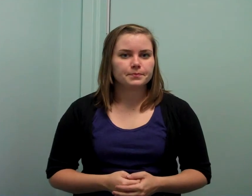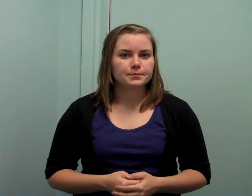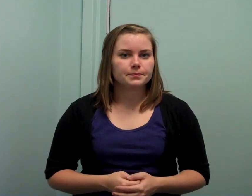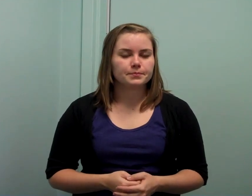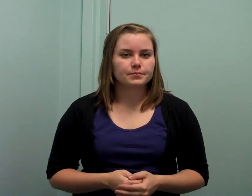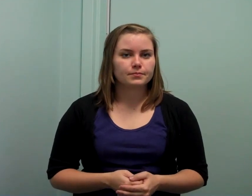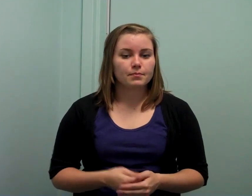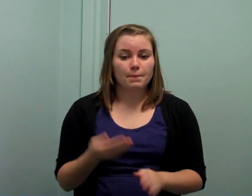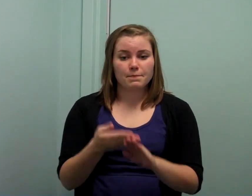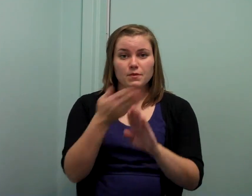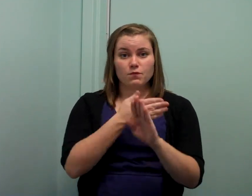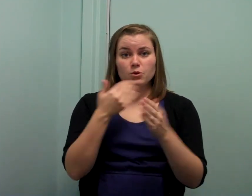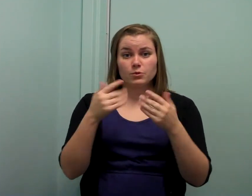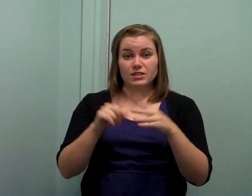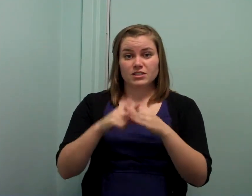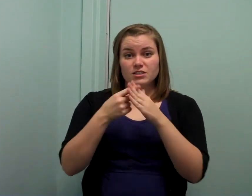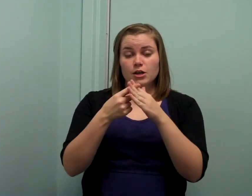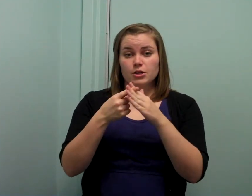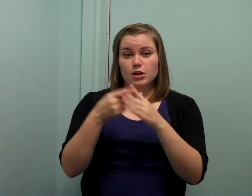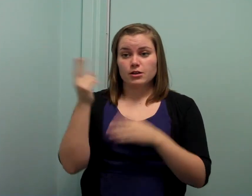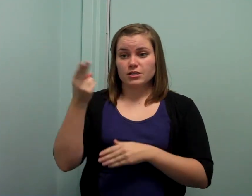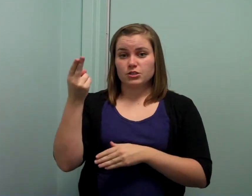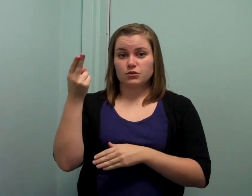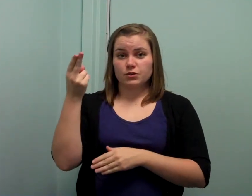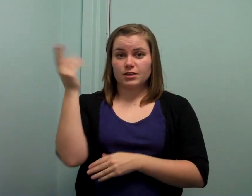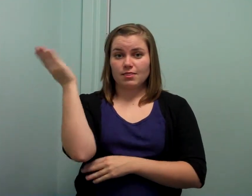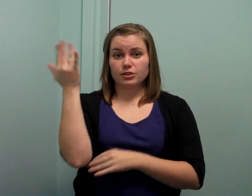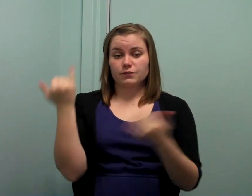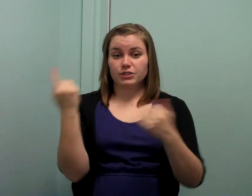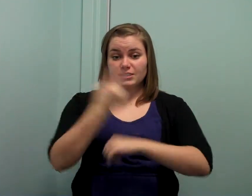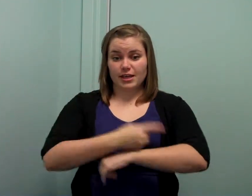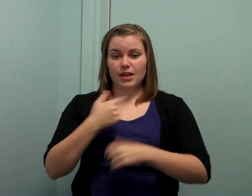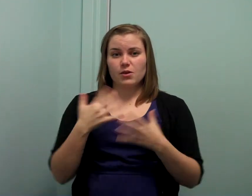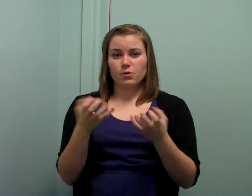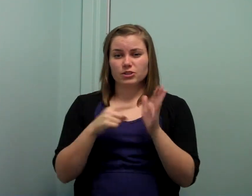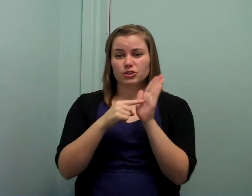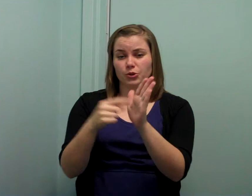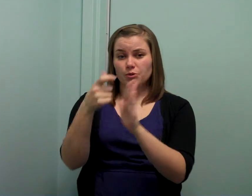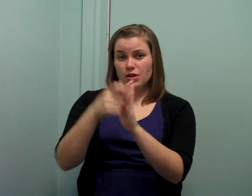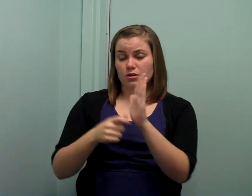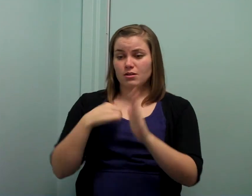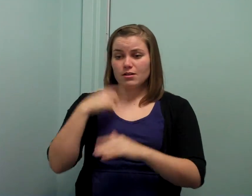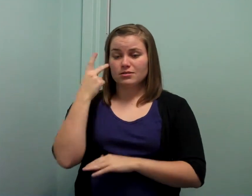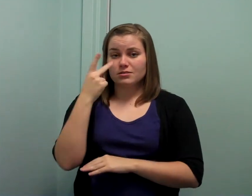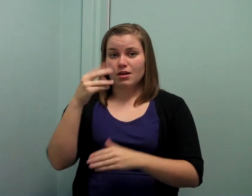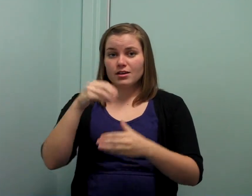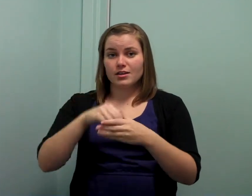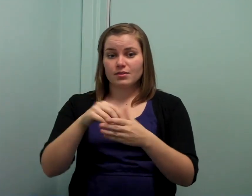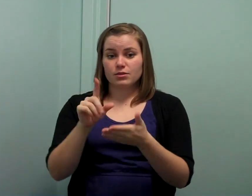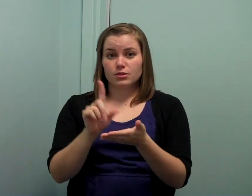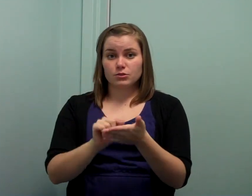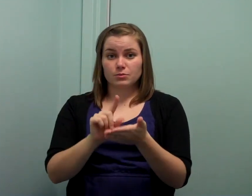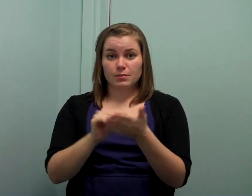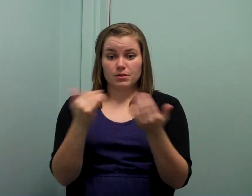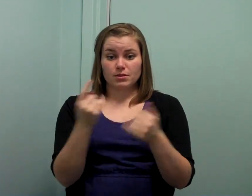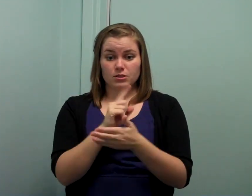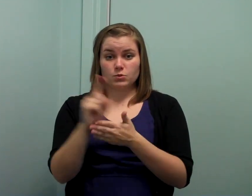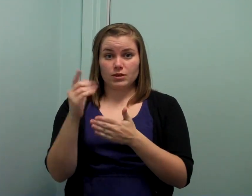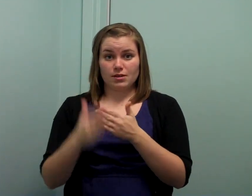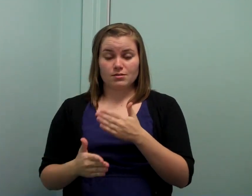formal history assignment for the day, I'd like to bring to your attention an article I saw in the Union Tribune this weekend,